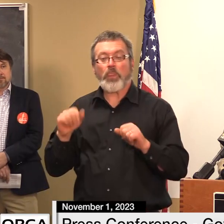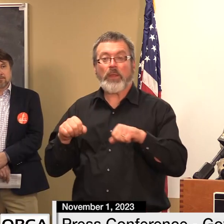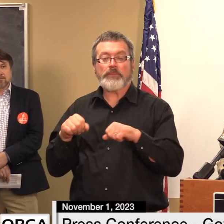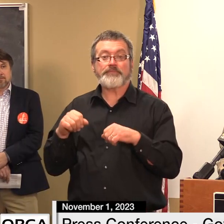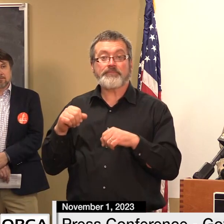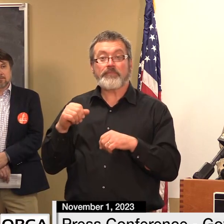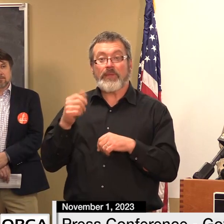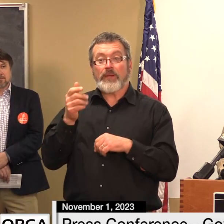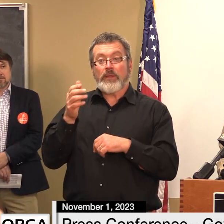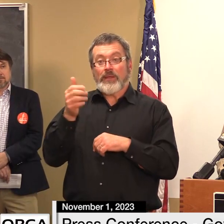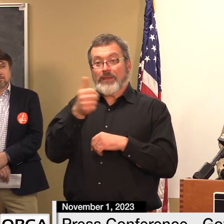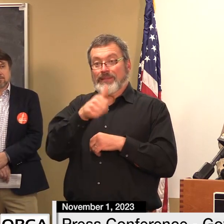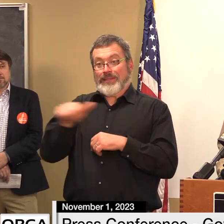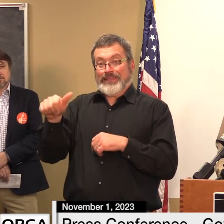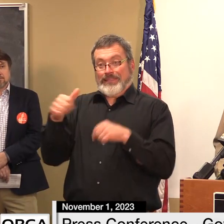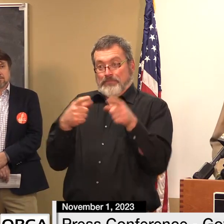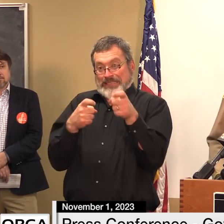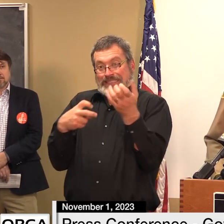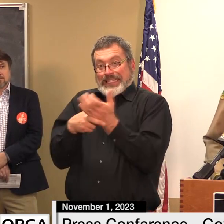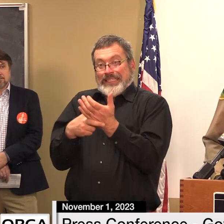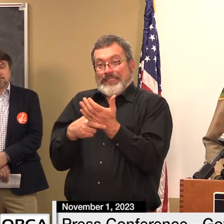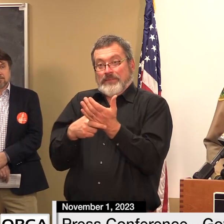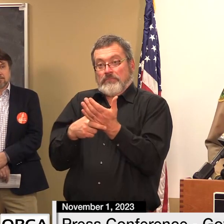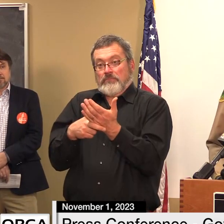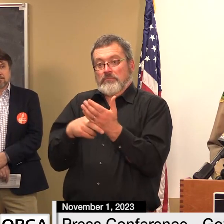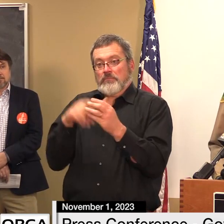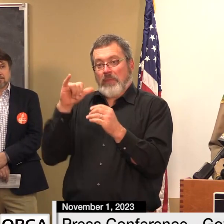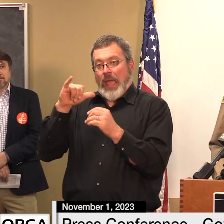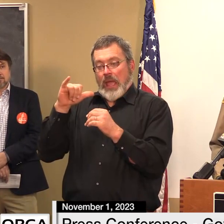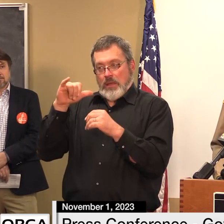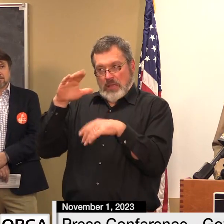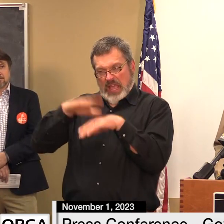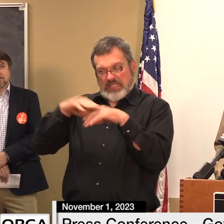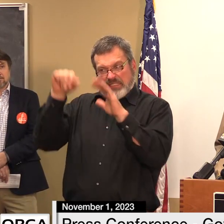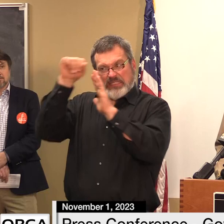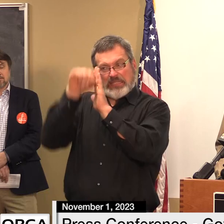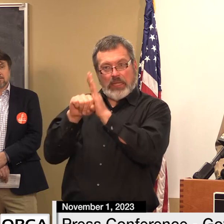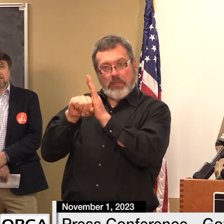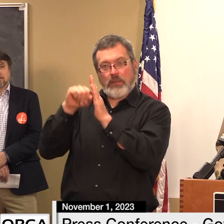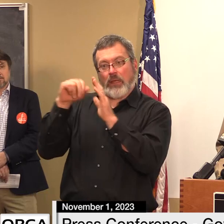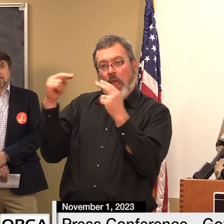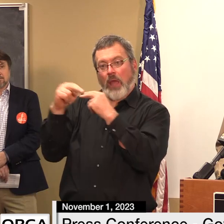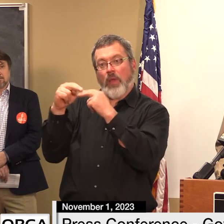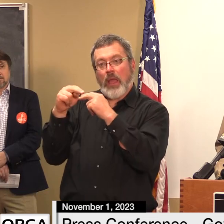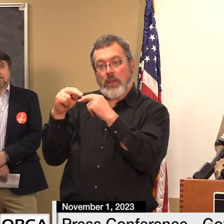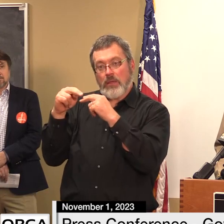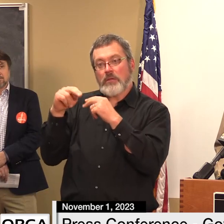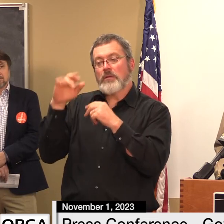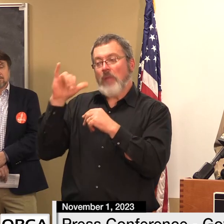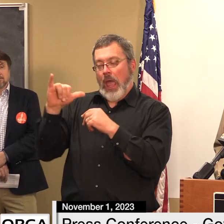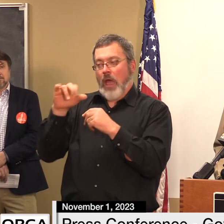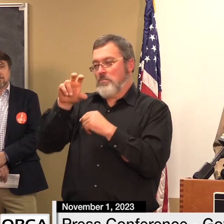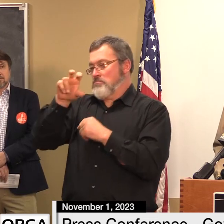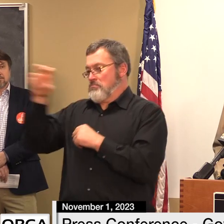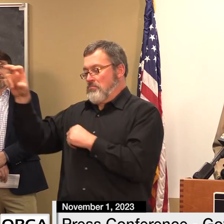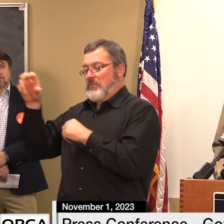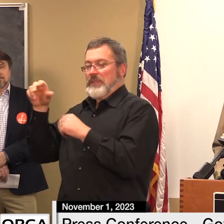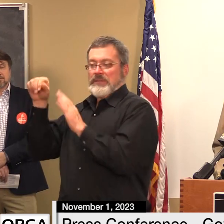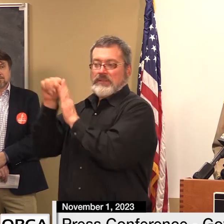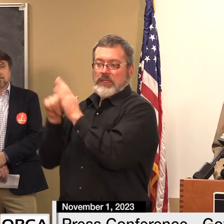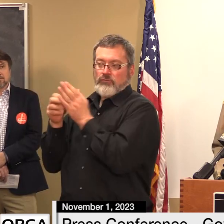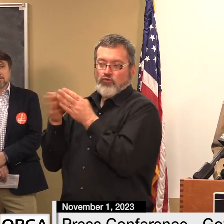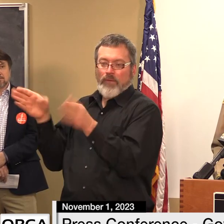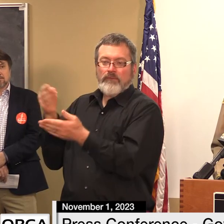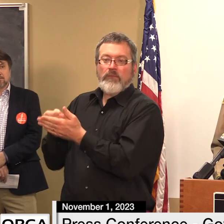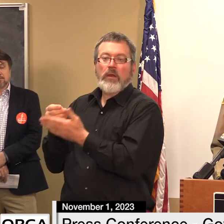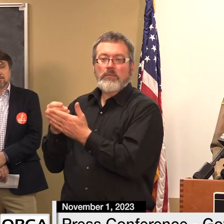Any speeding ticket that is written on a state highway or the interstate goes into the state general fund. If it is written under a certain code